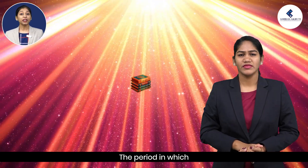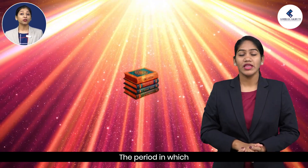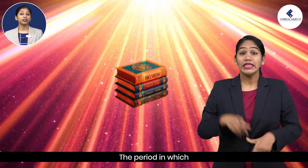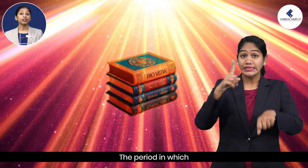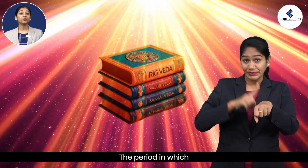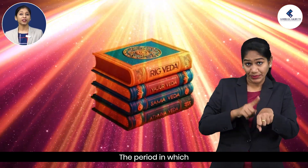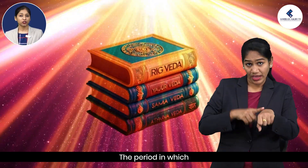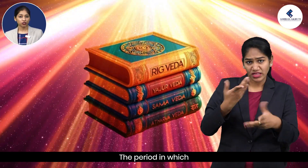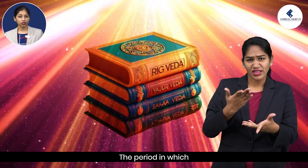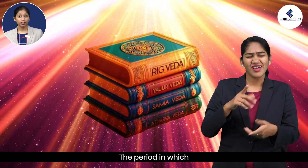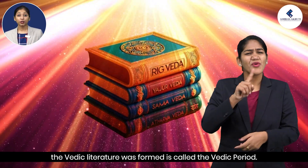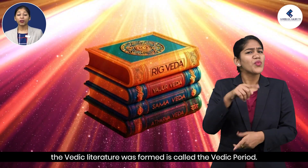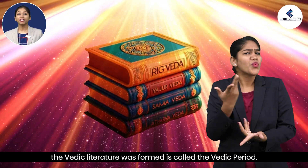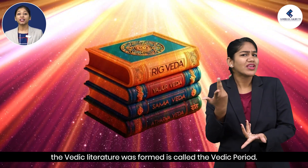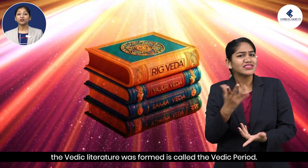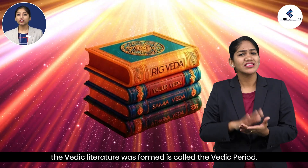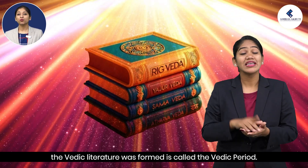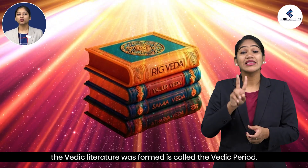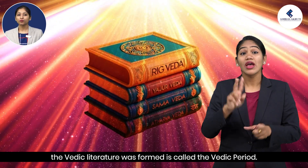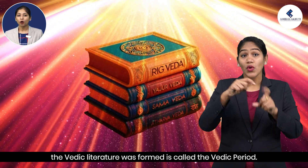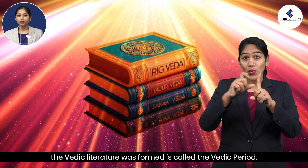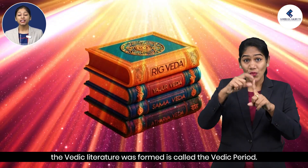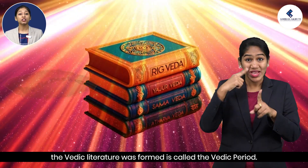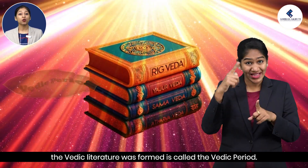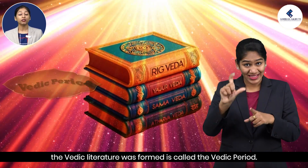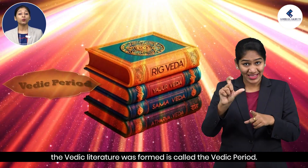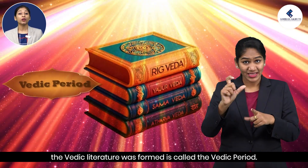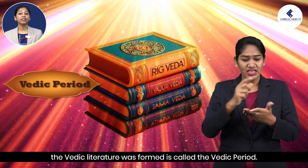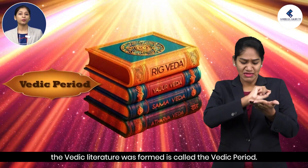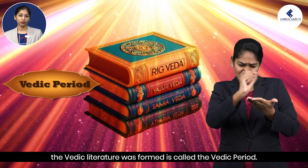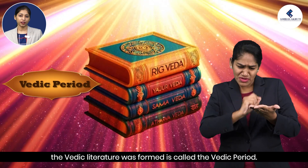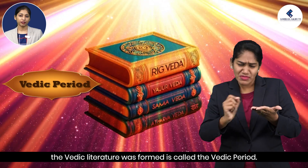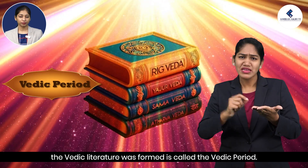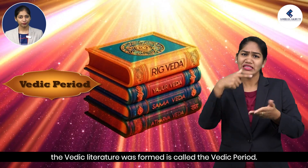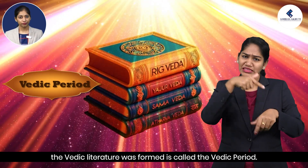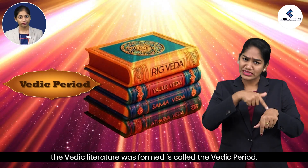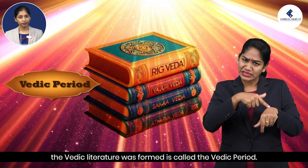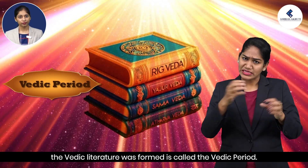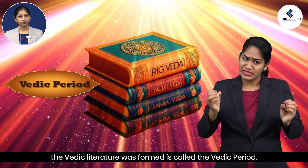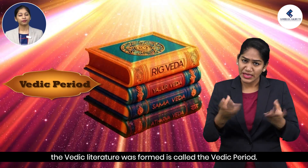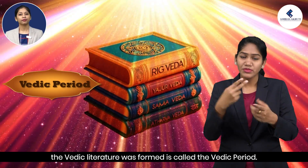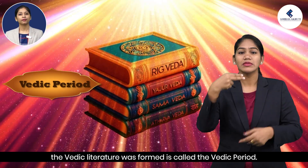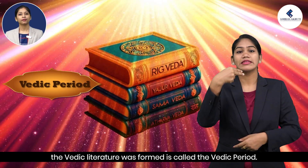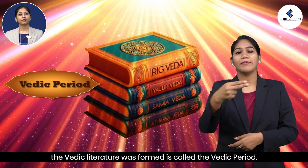The period in which the Vedic literature was formed is called the Vedic period.